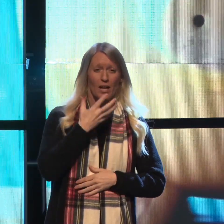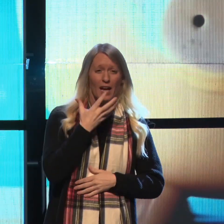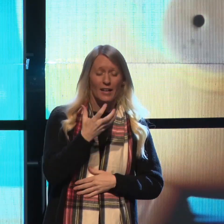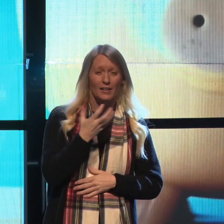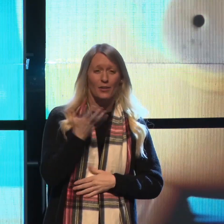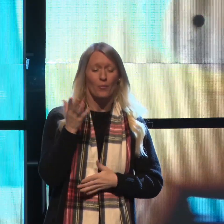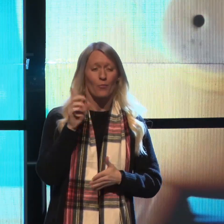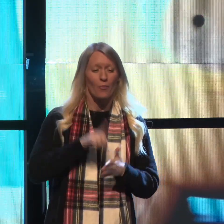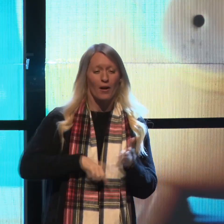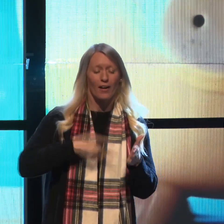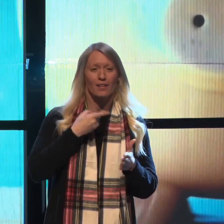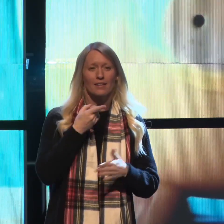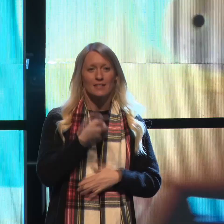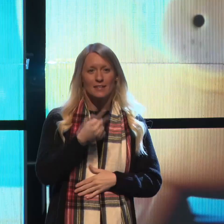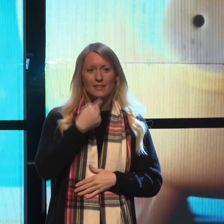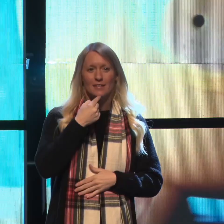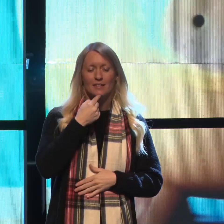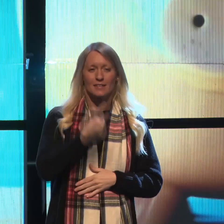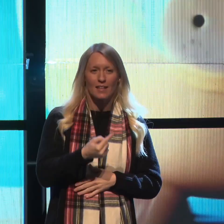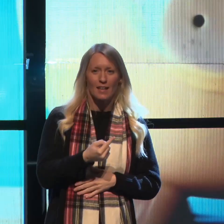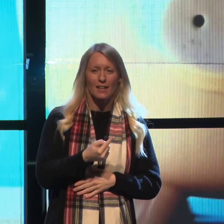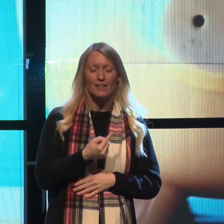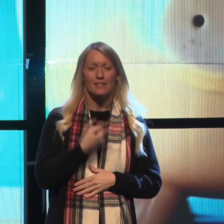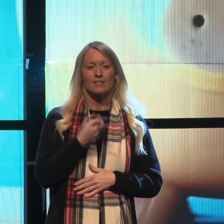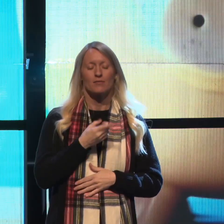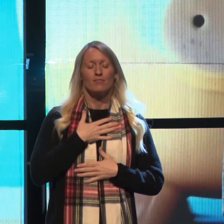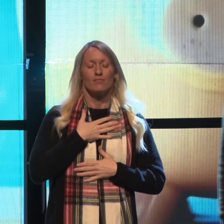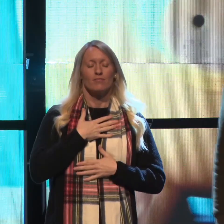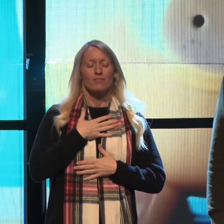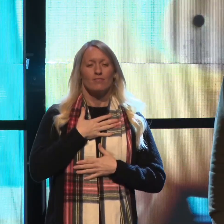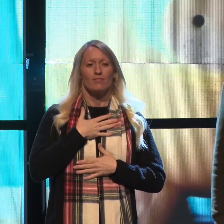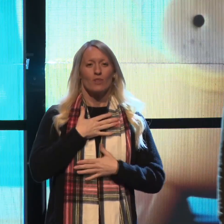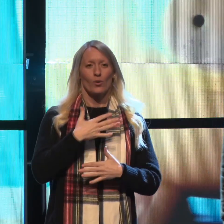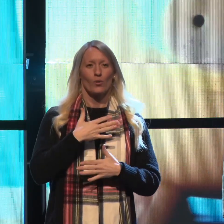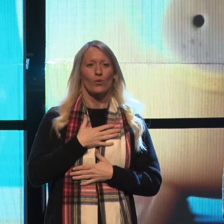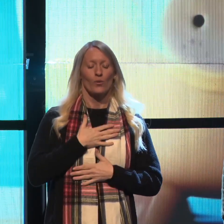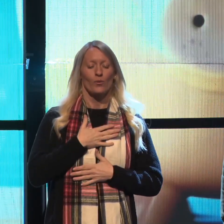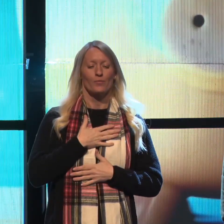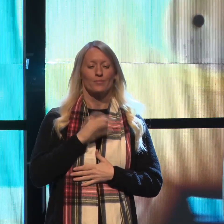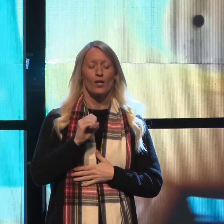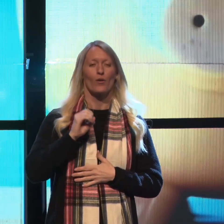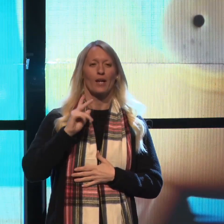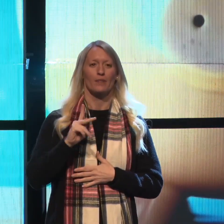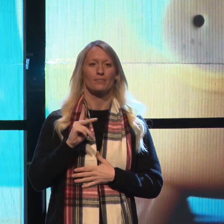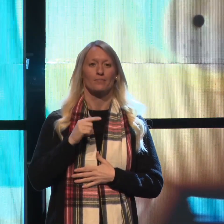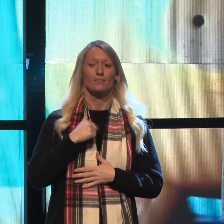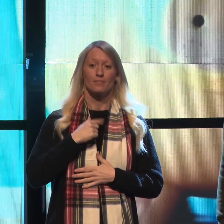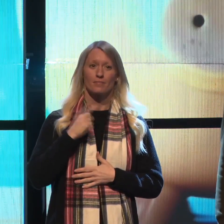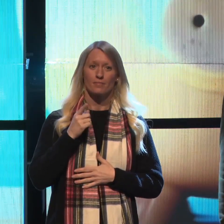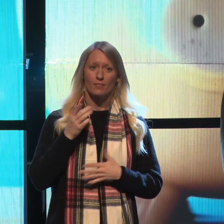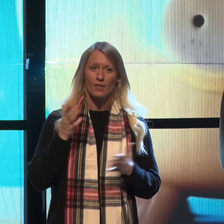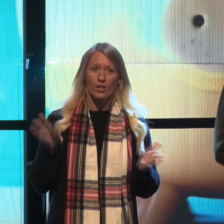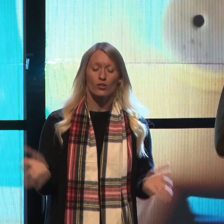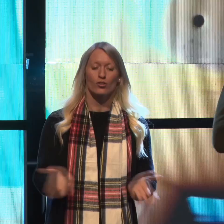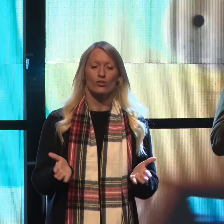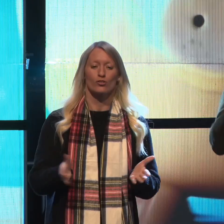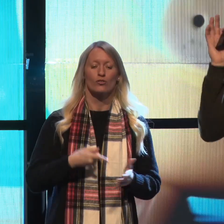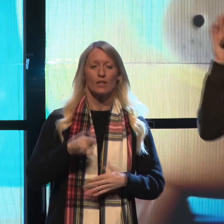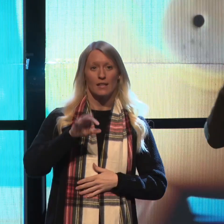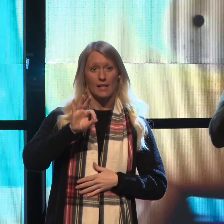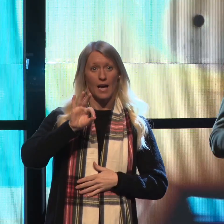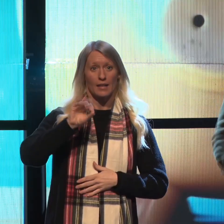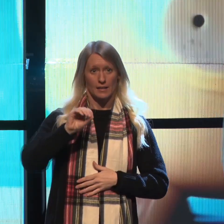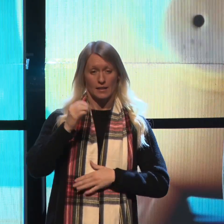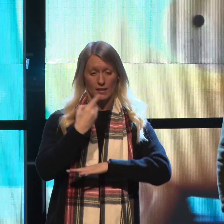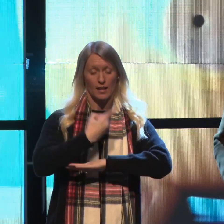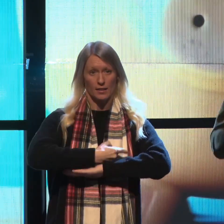he say? Take a breath. Take a breath. Okay. I would just encourage you to try this for 90 days, just to give it a